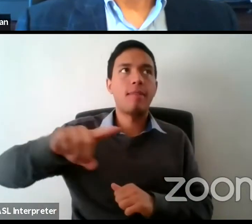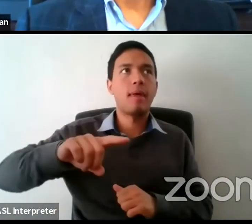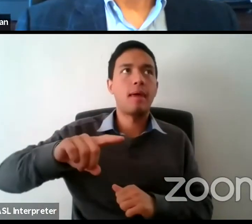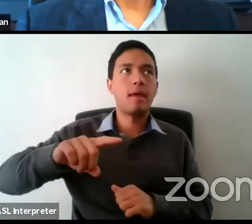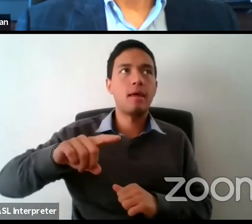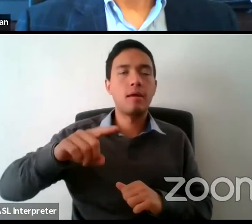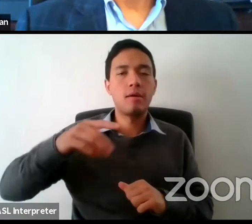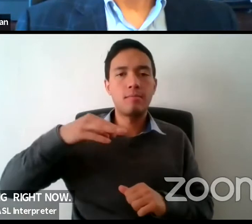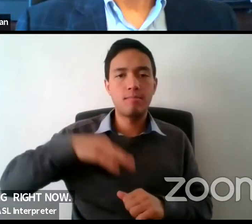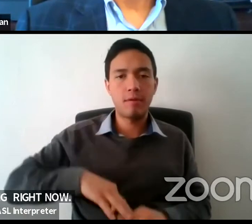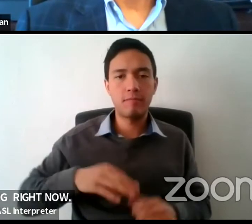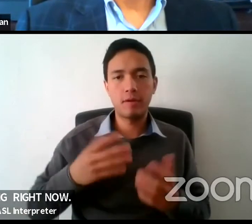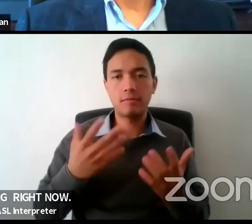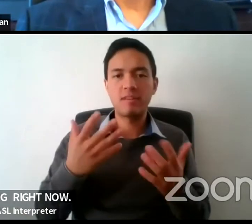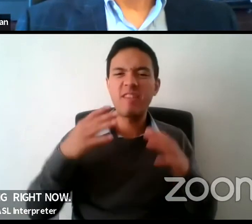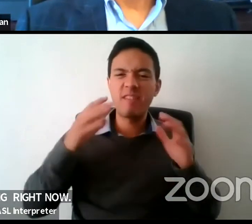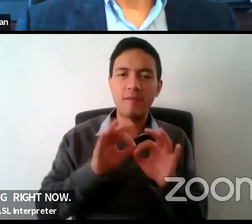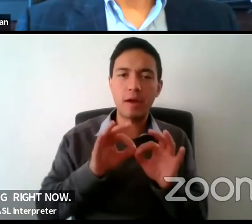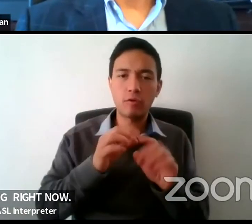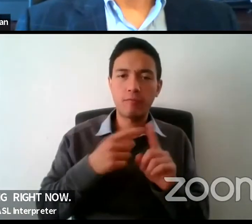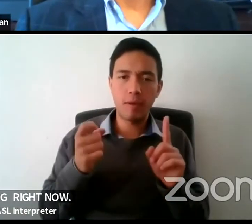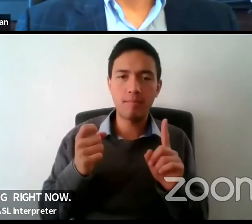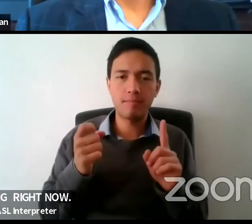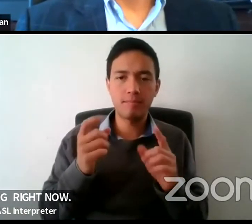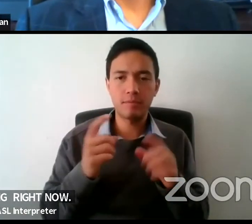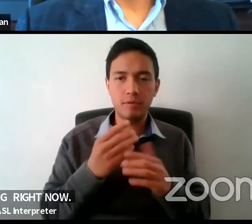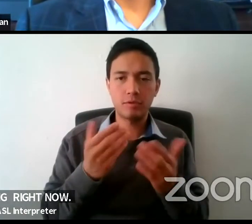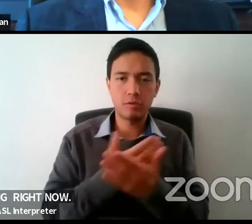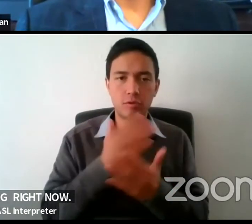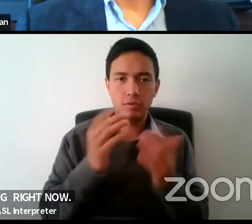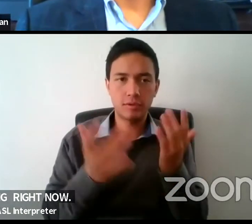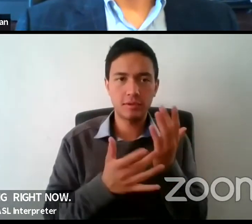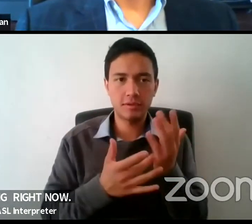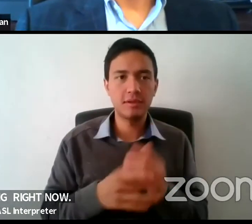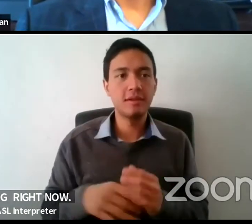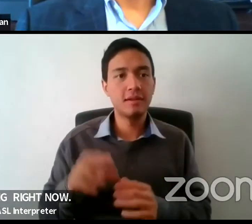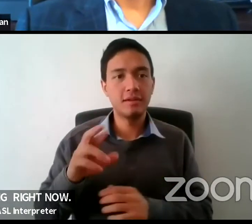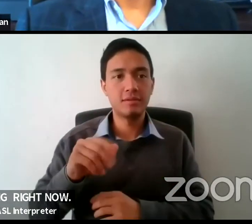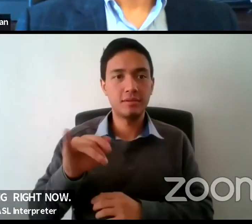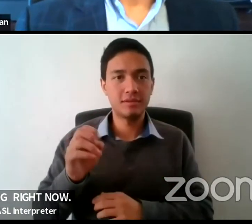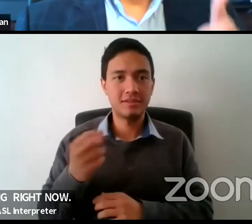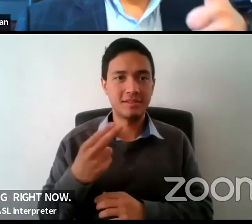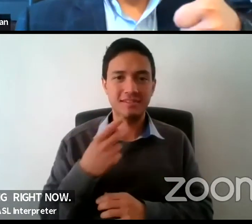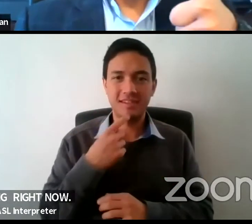point, now that my mother has started to learn how to use her smartphone, she's never